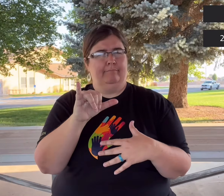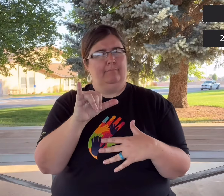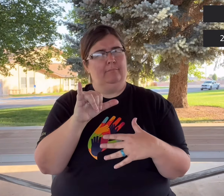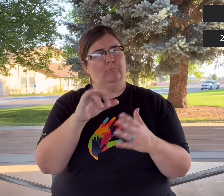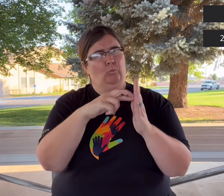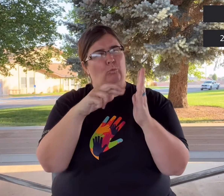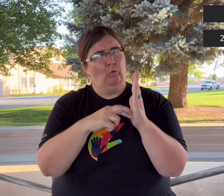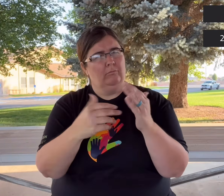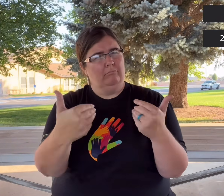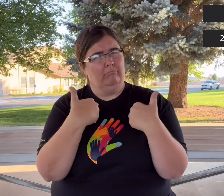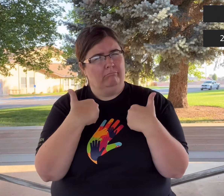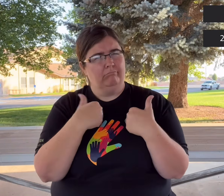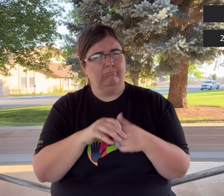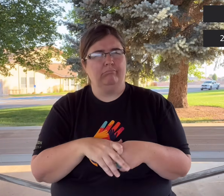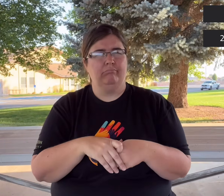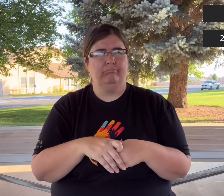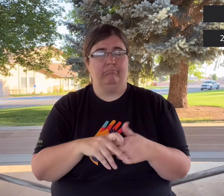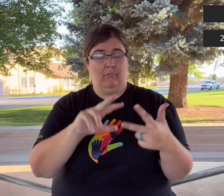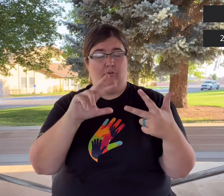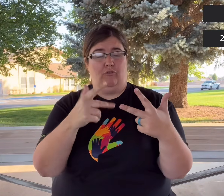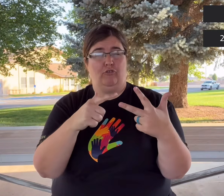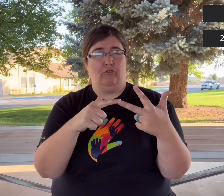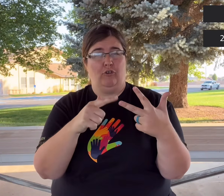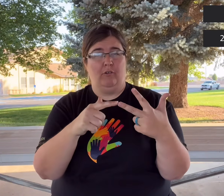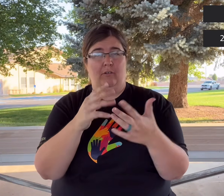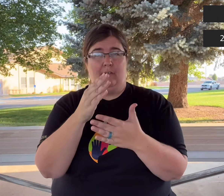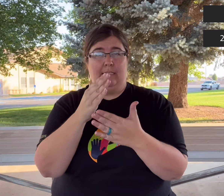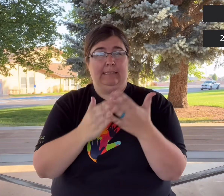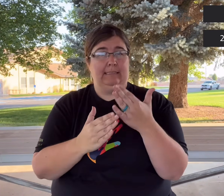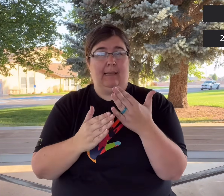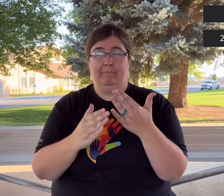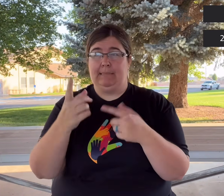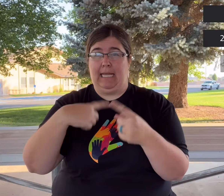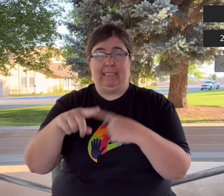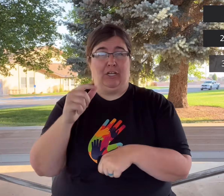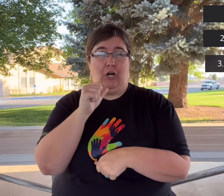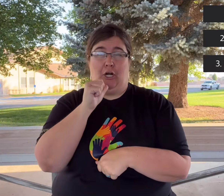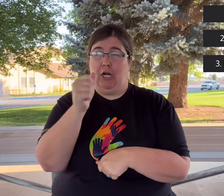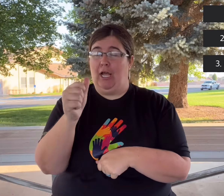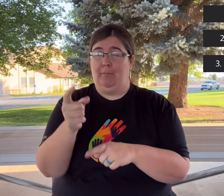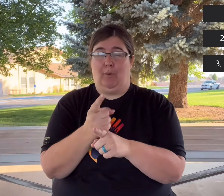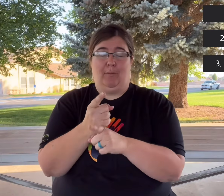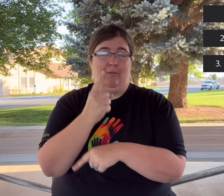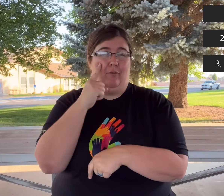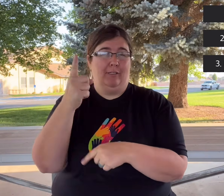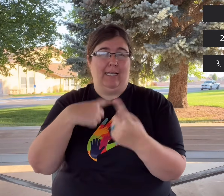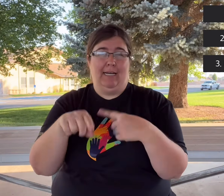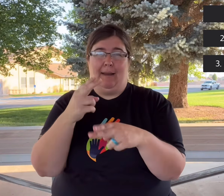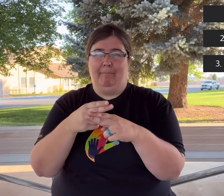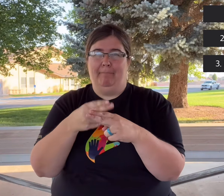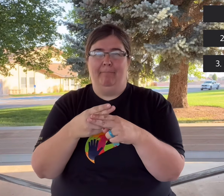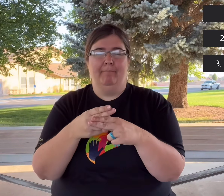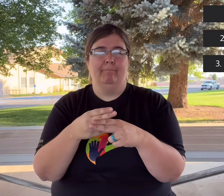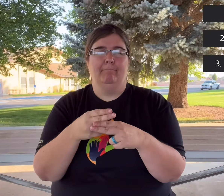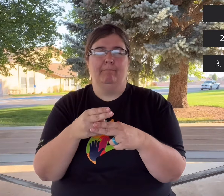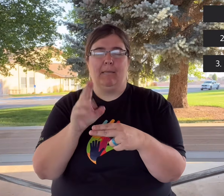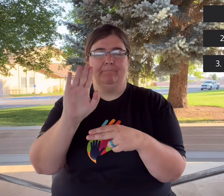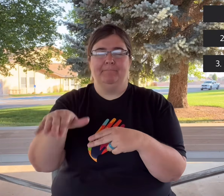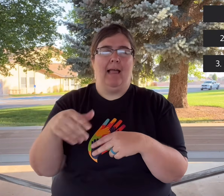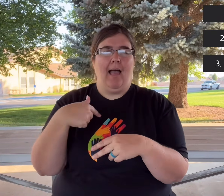sign can be placed. And third, some signs are just not appropriate to become name signs. Not just any sign